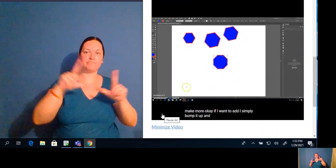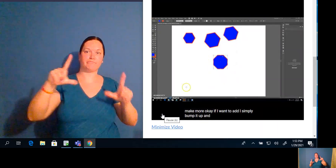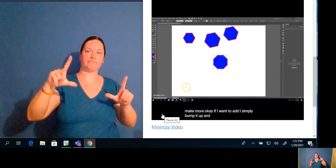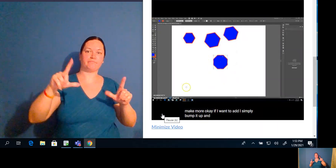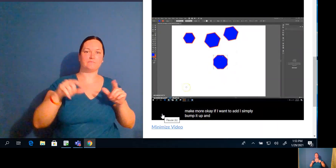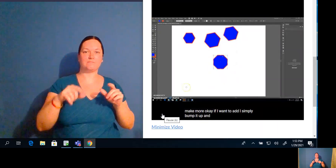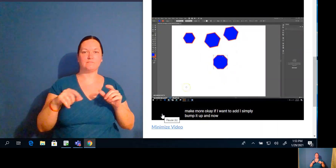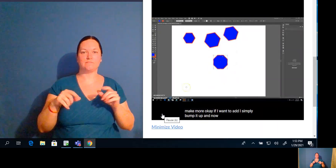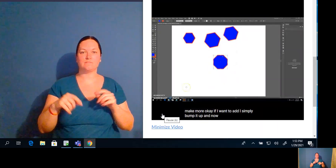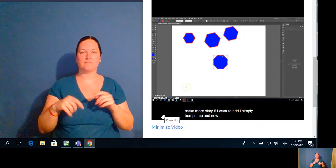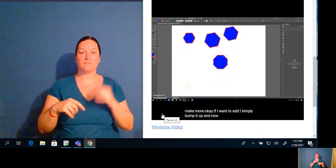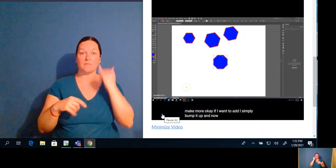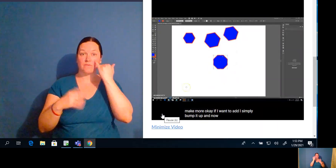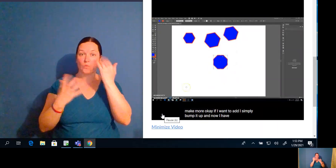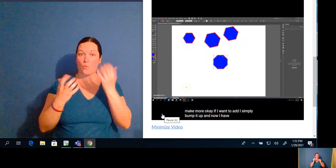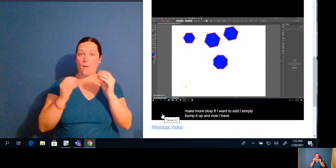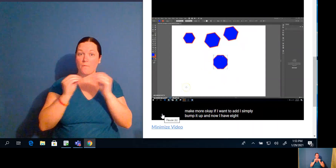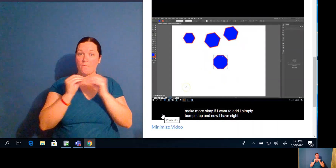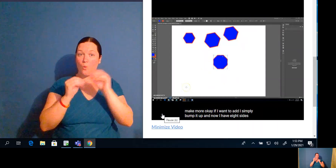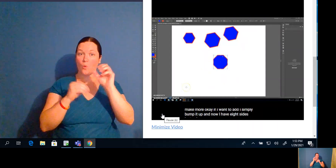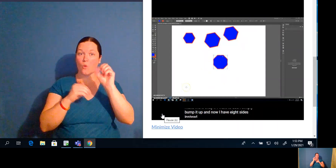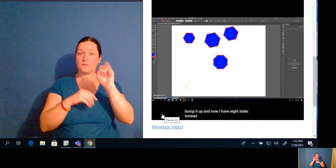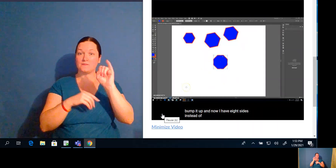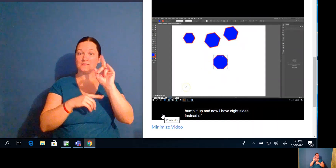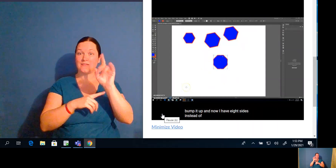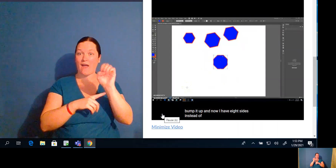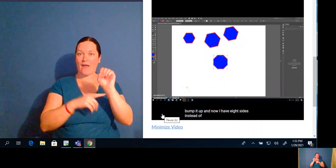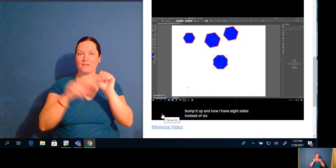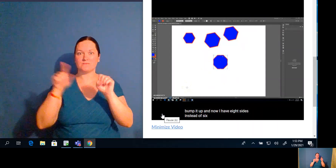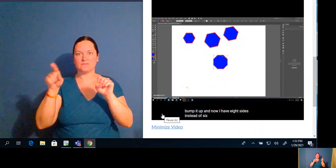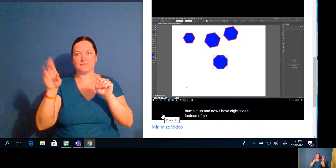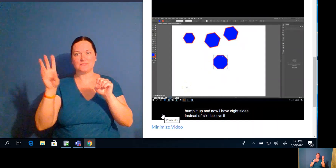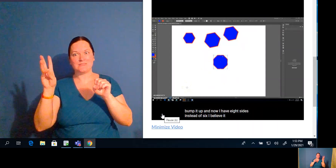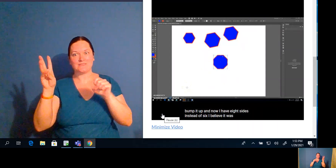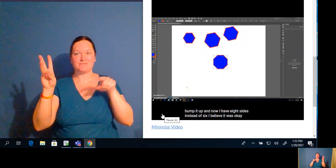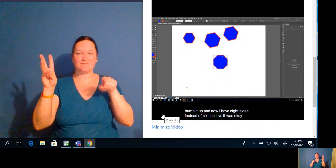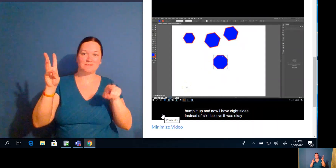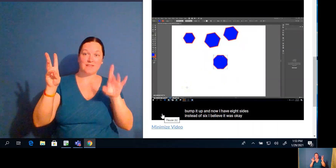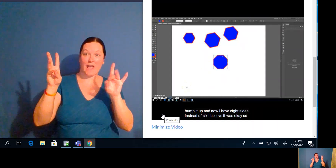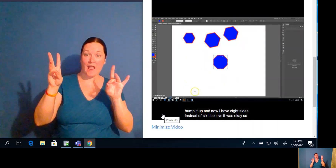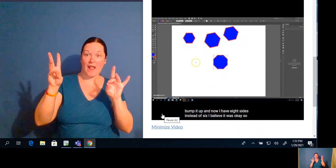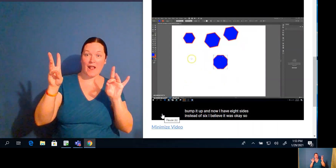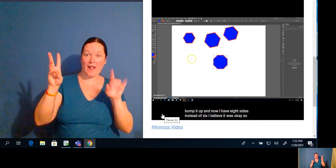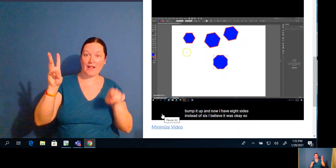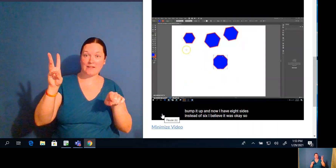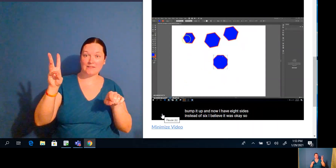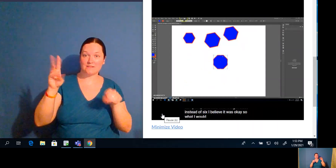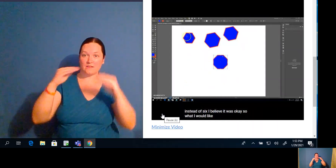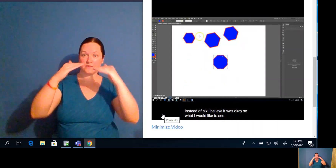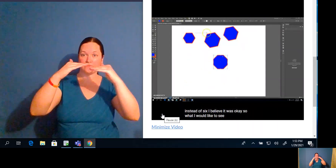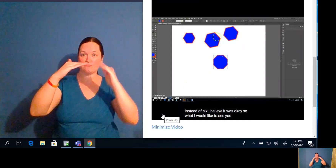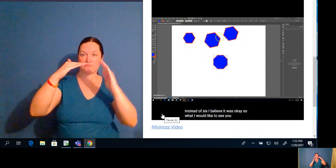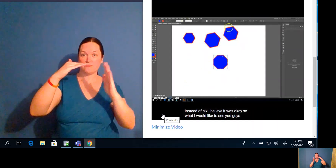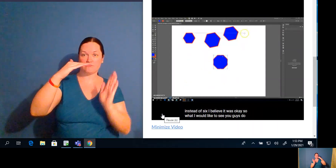up, and now I have 8 sides instead of 6, I believe it was. Okay,